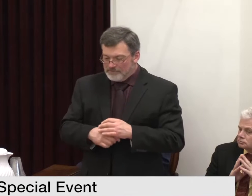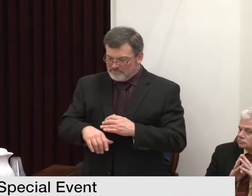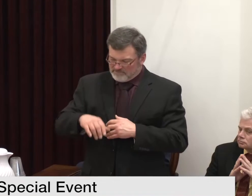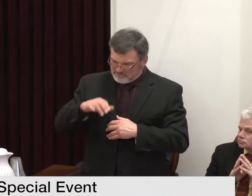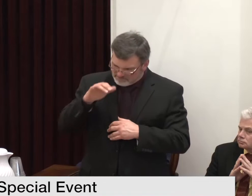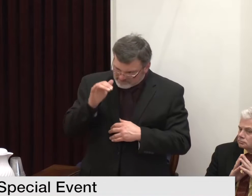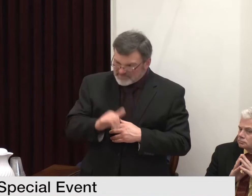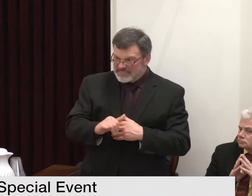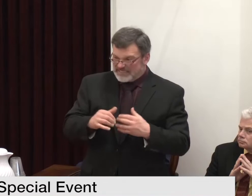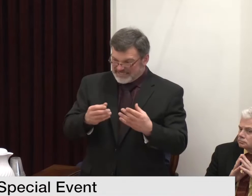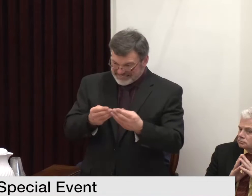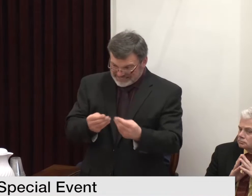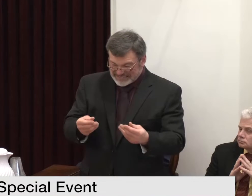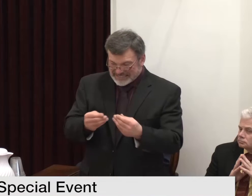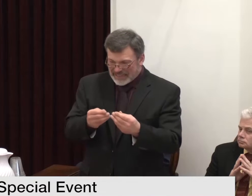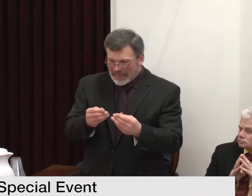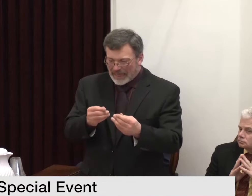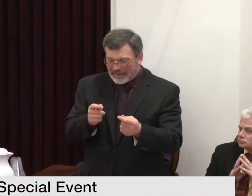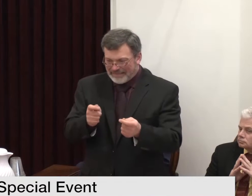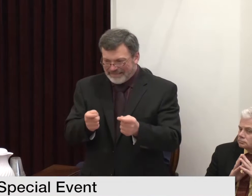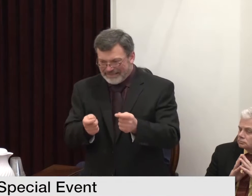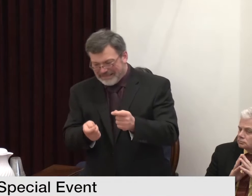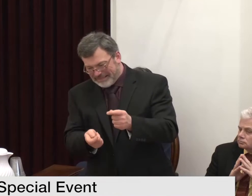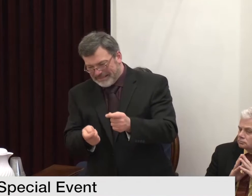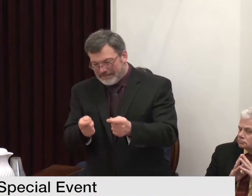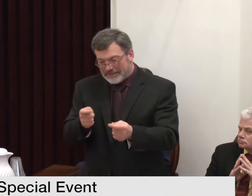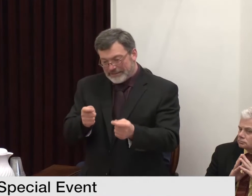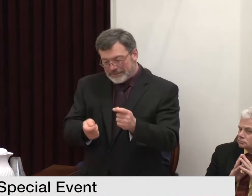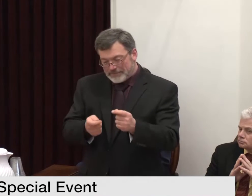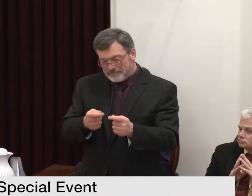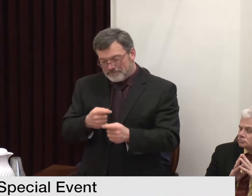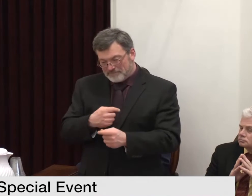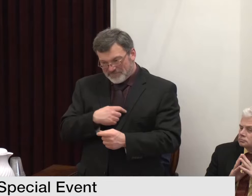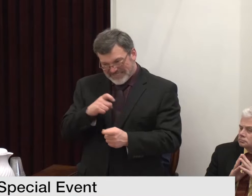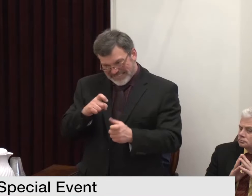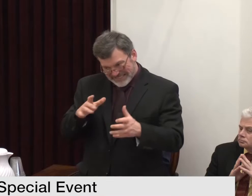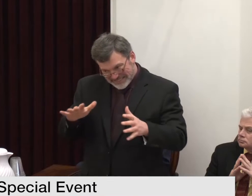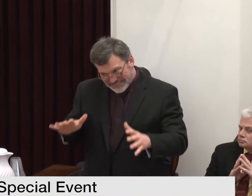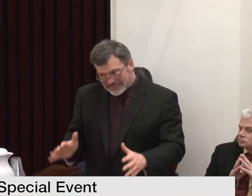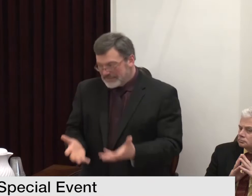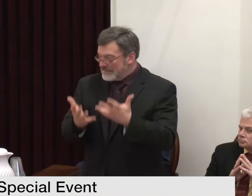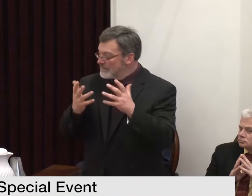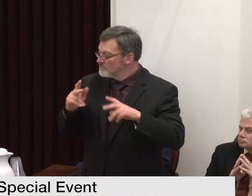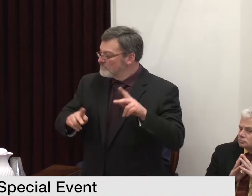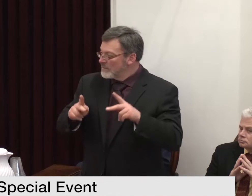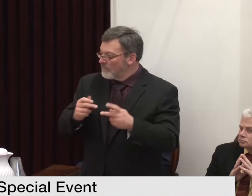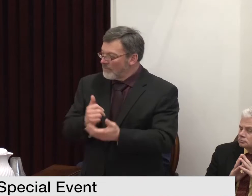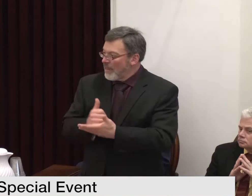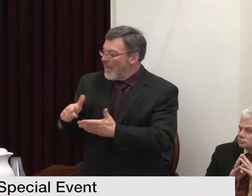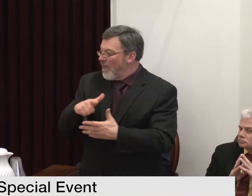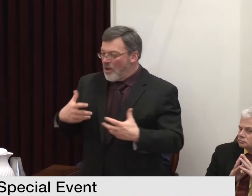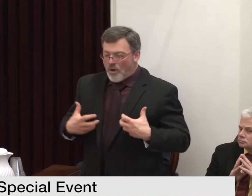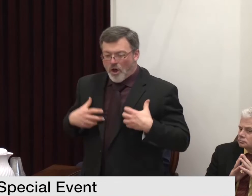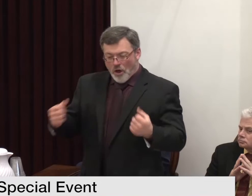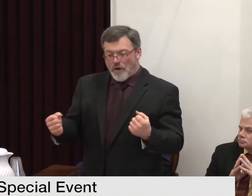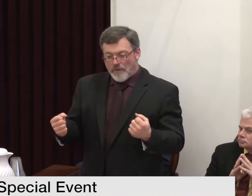people treatment and recovery, helping them rejoin their communities and families, and prevent more of our kids from ever